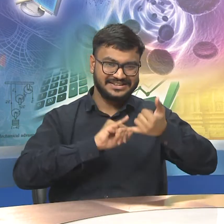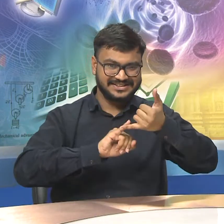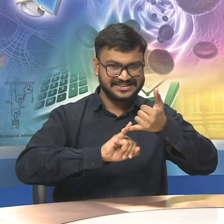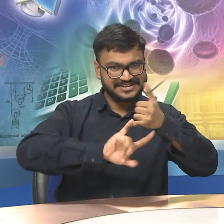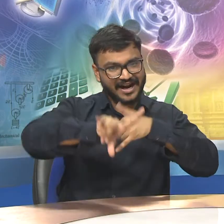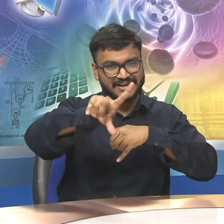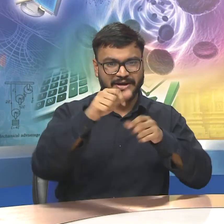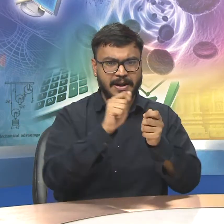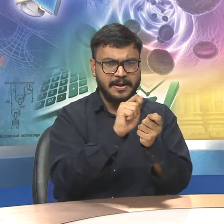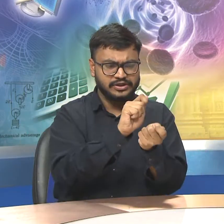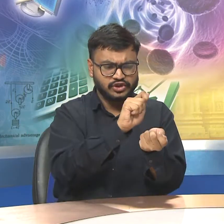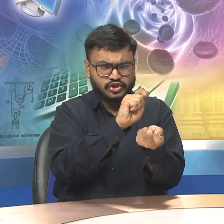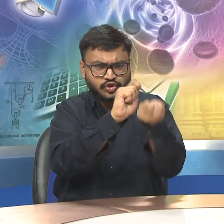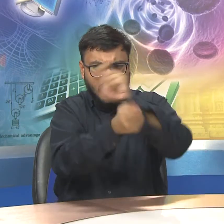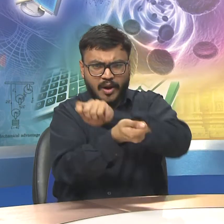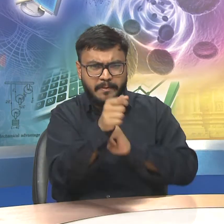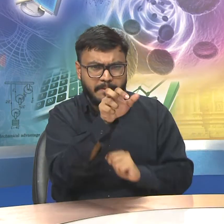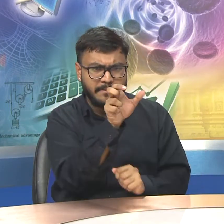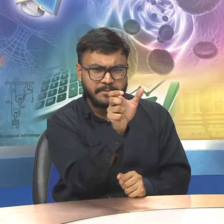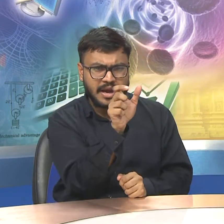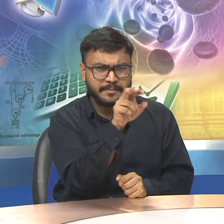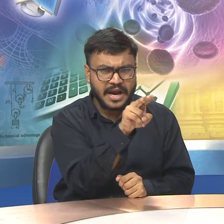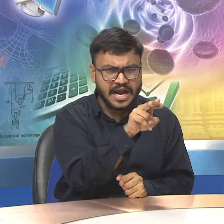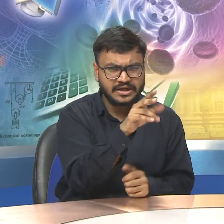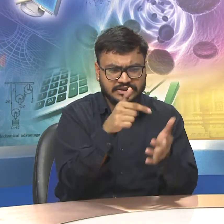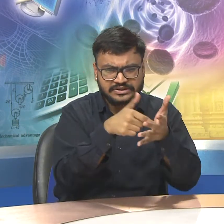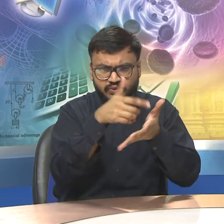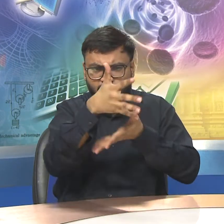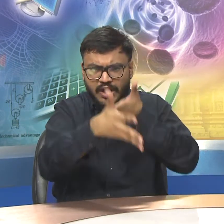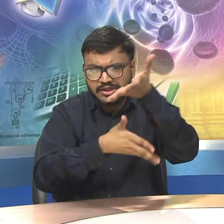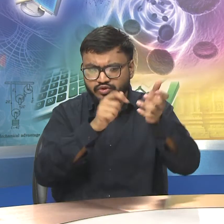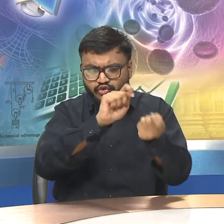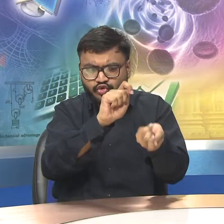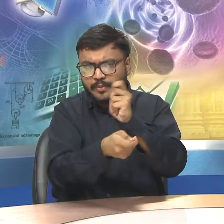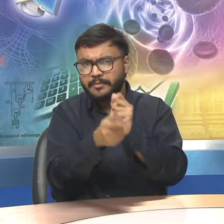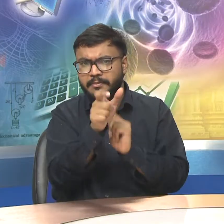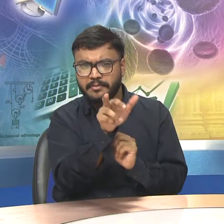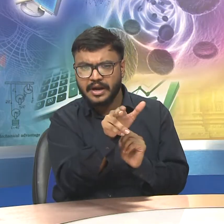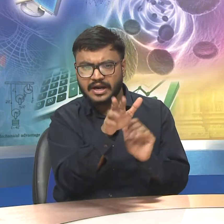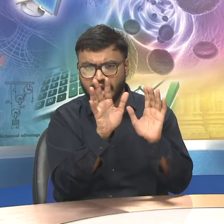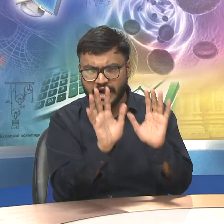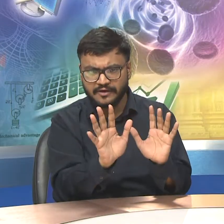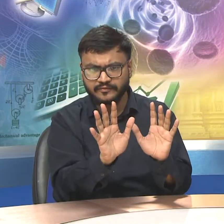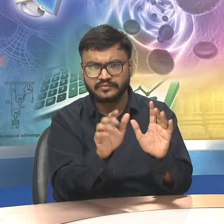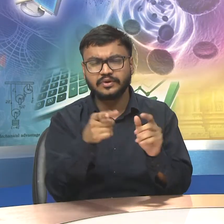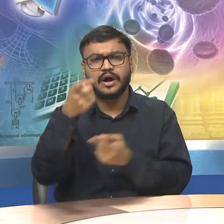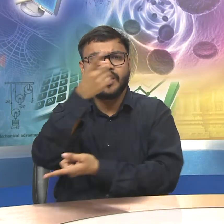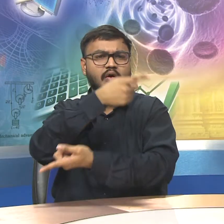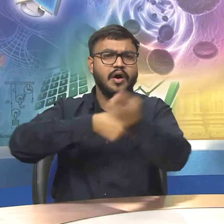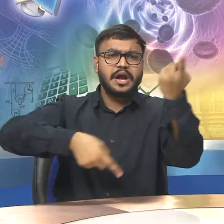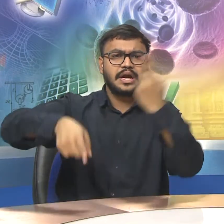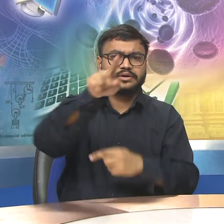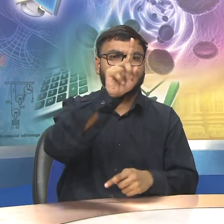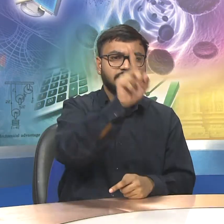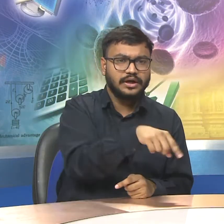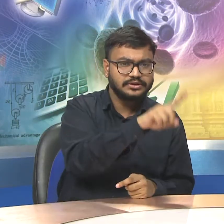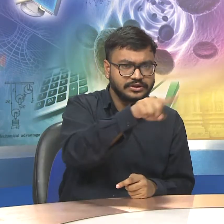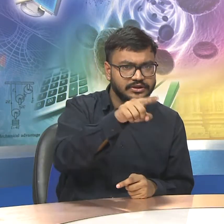If we change the ISL components, the meaning of sign will change.